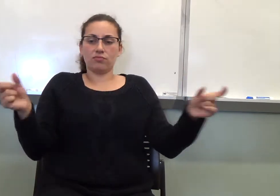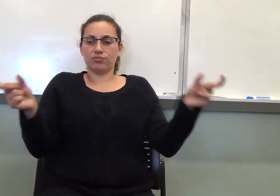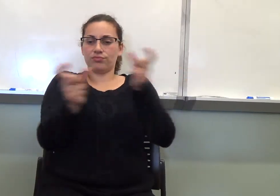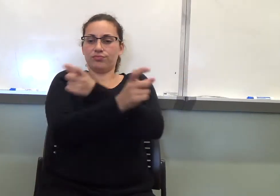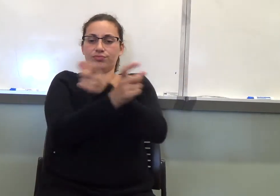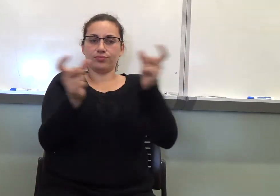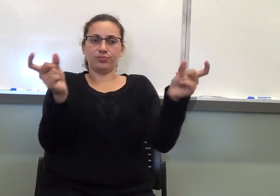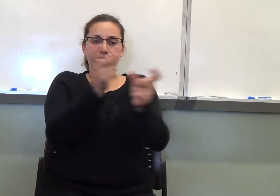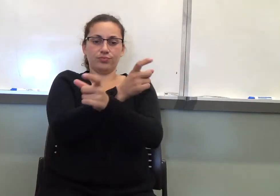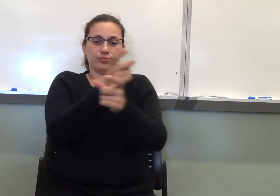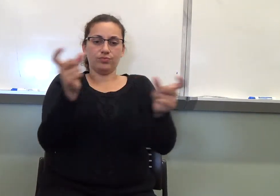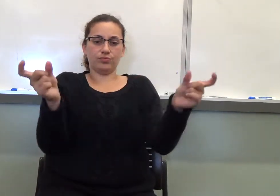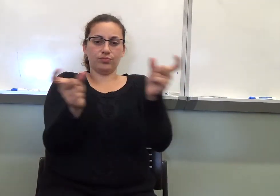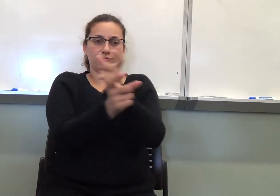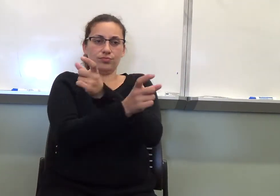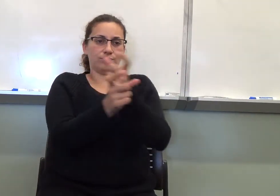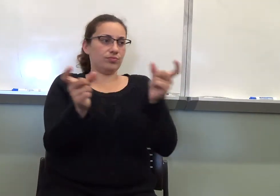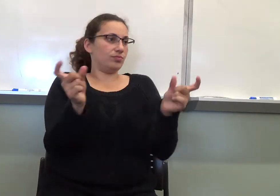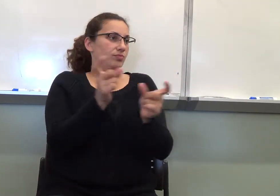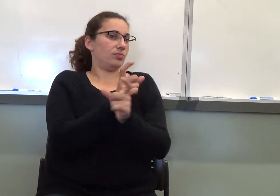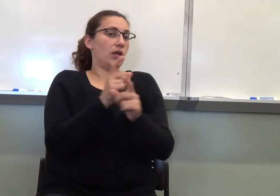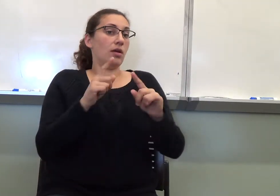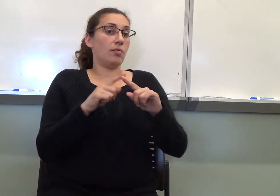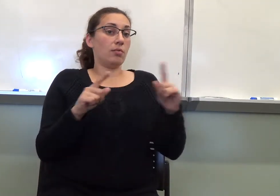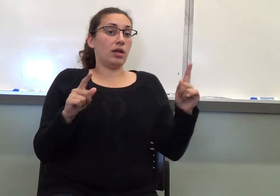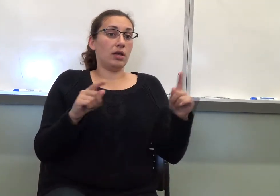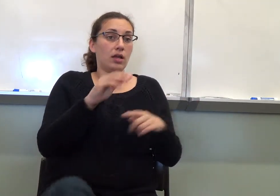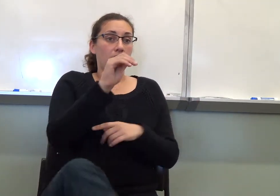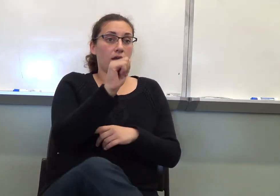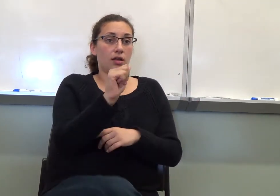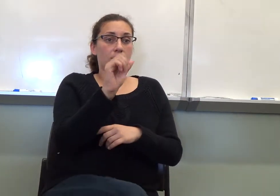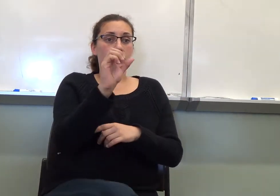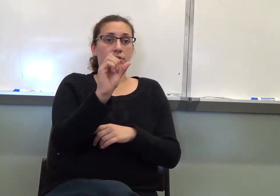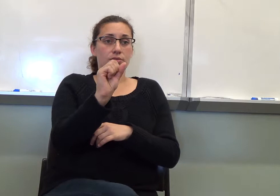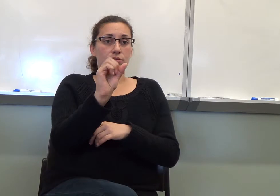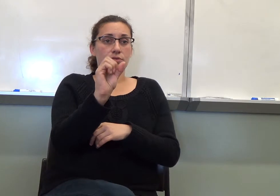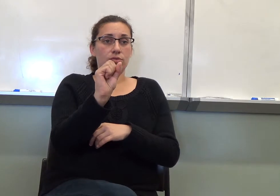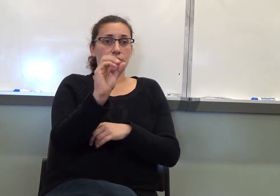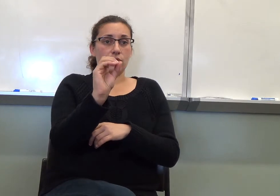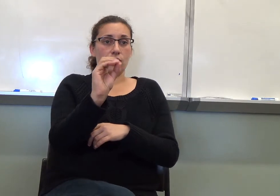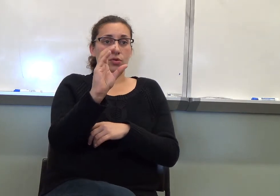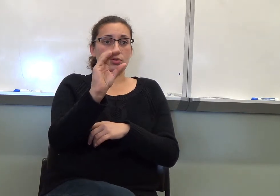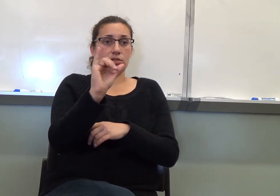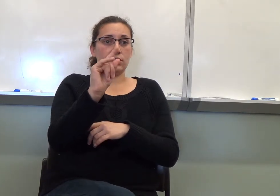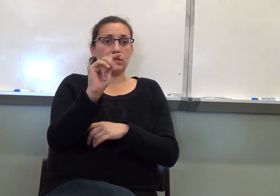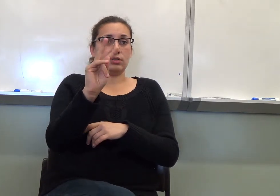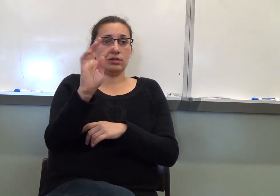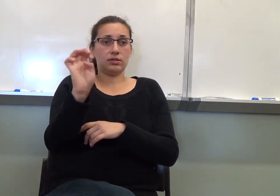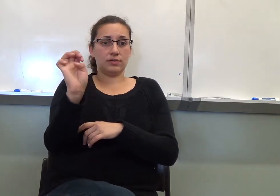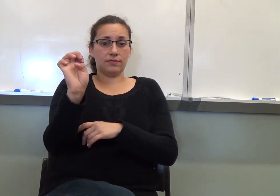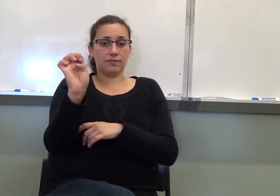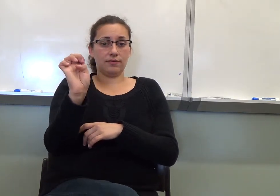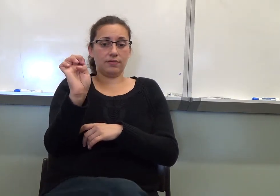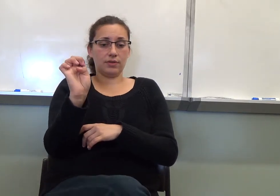and forth. However, associative applies to doing more than 2 multiplications,